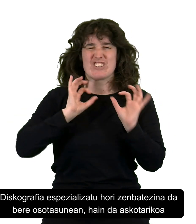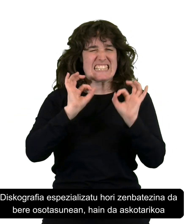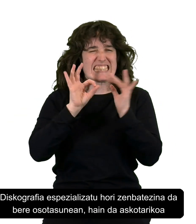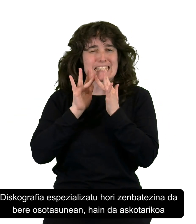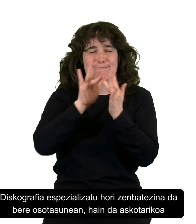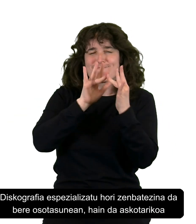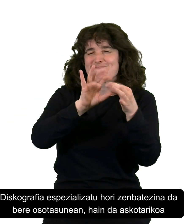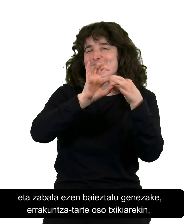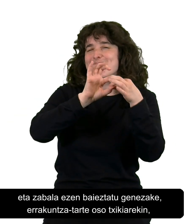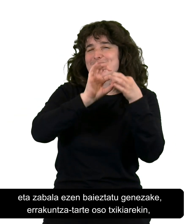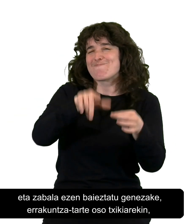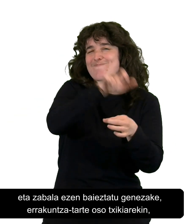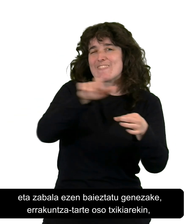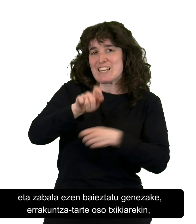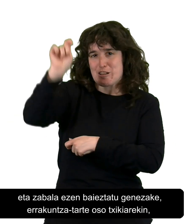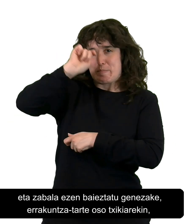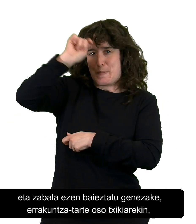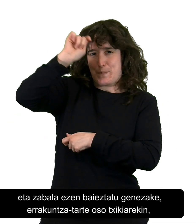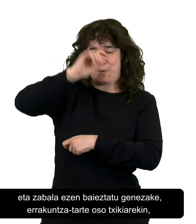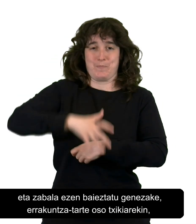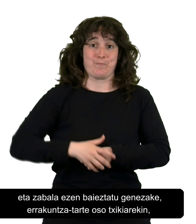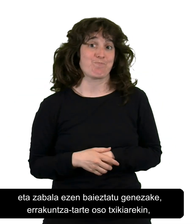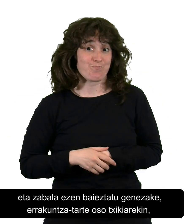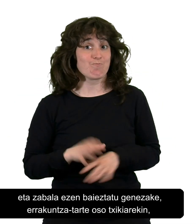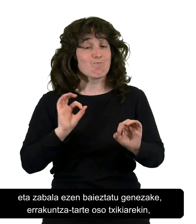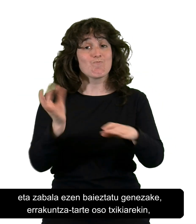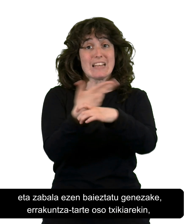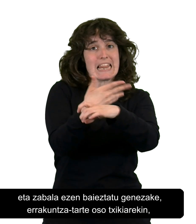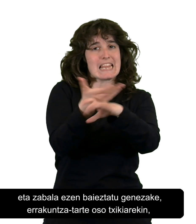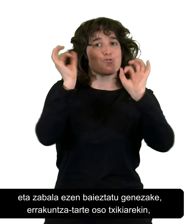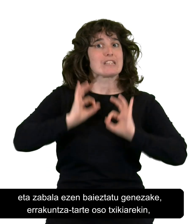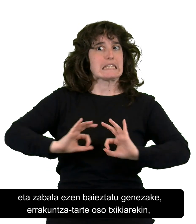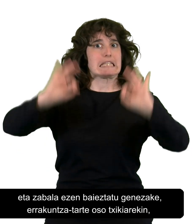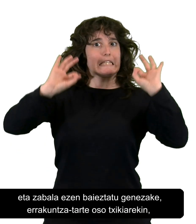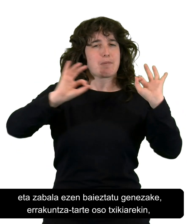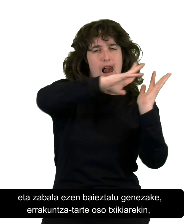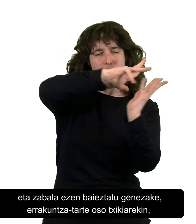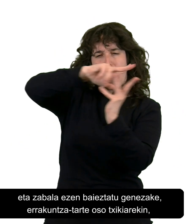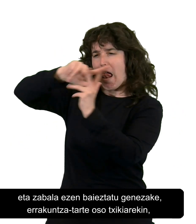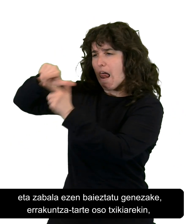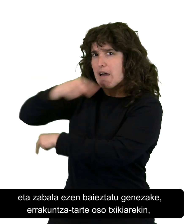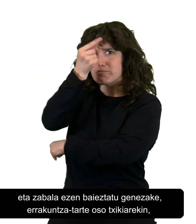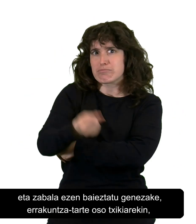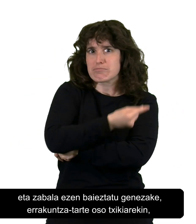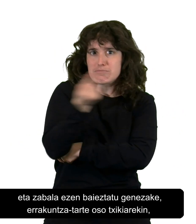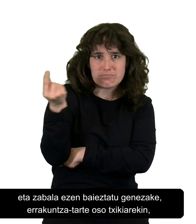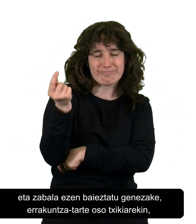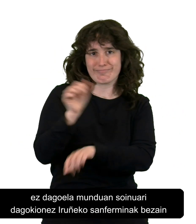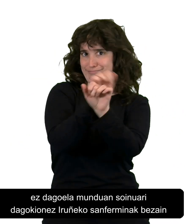da askotarikoa eta zabala, ezen baieztatu genezake errakuntza tarte oso txikiarekin,